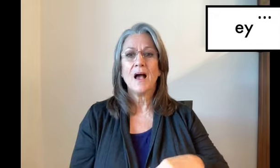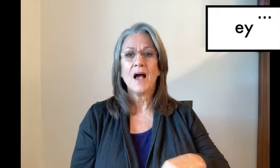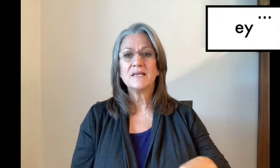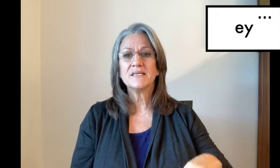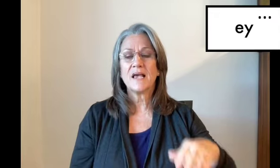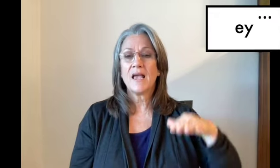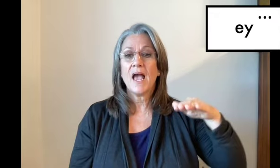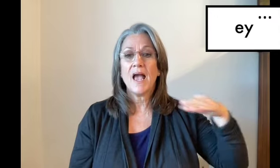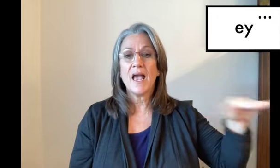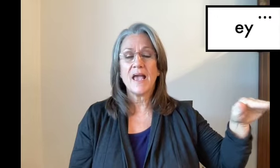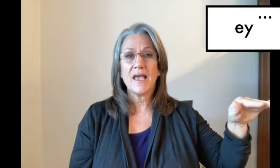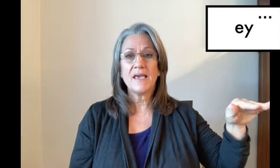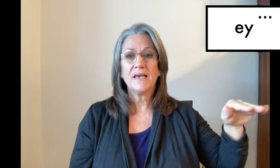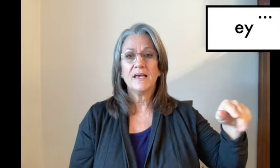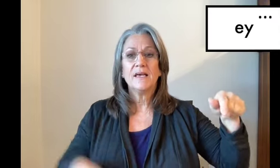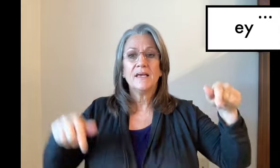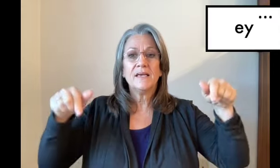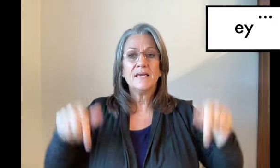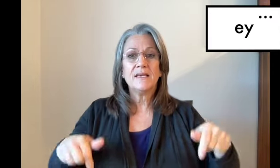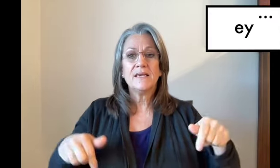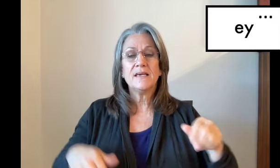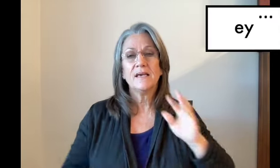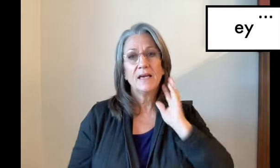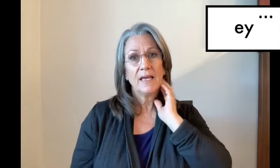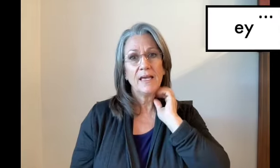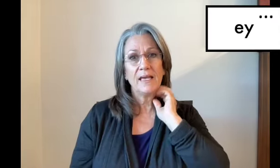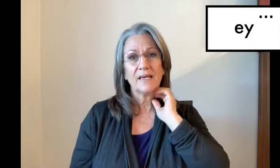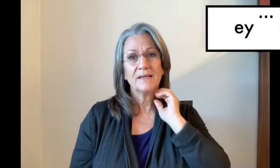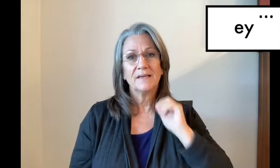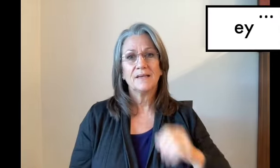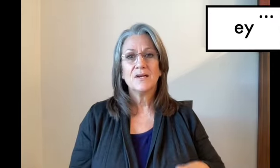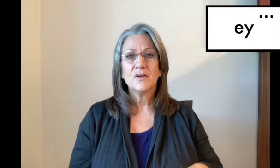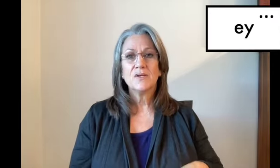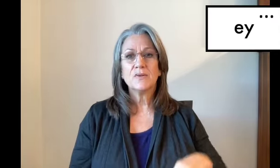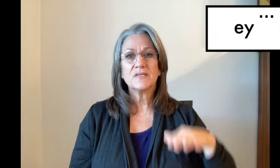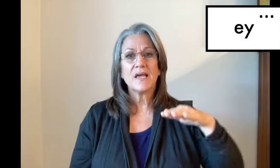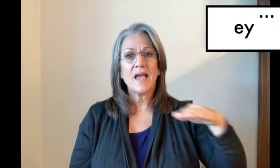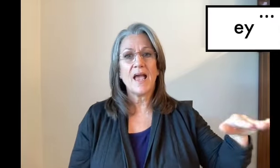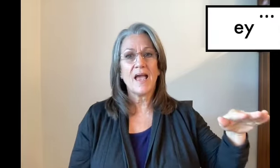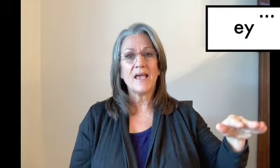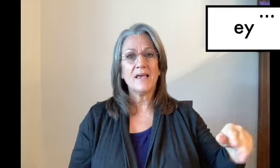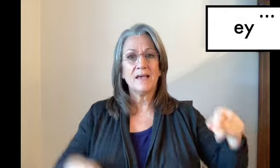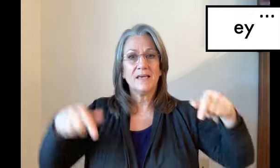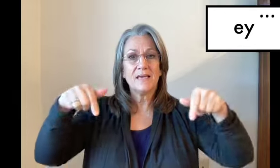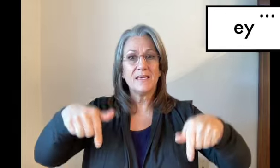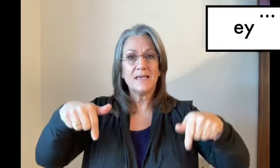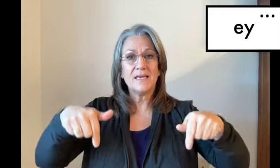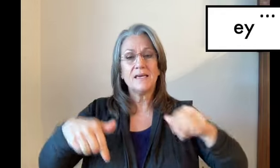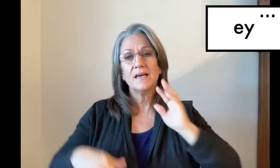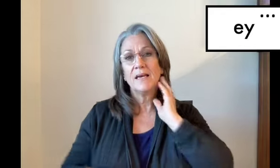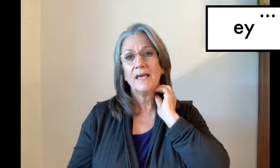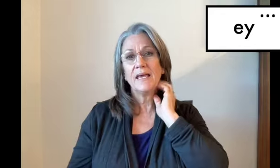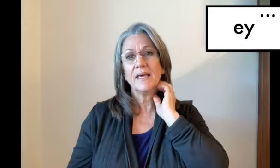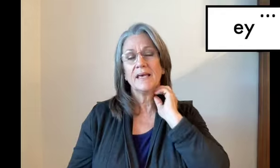I say a, e, I. You say a, e, I.